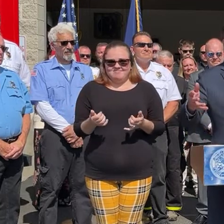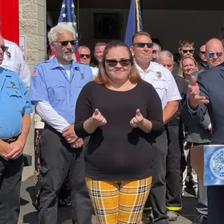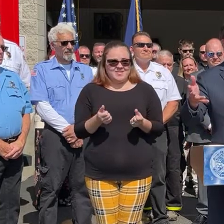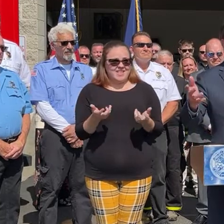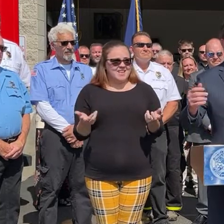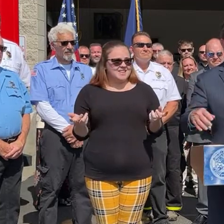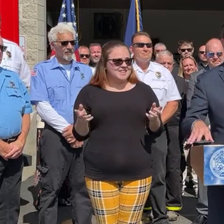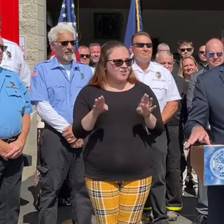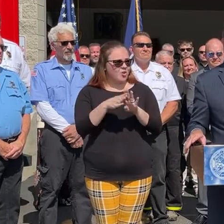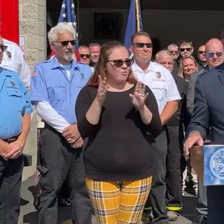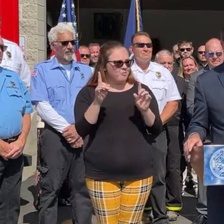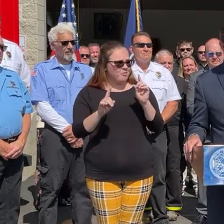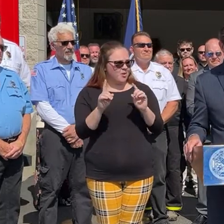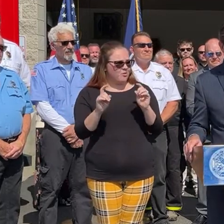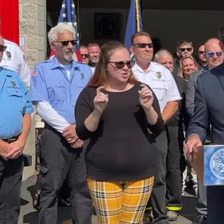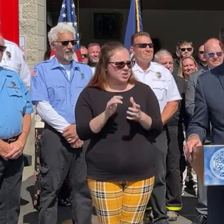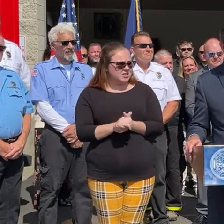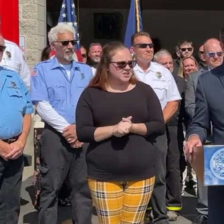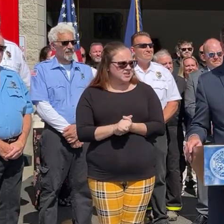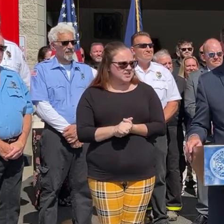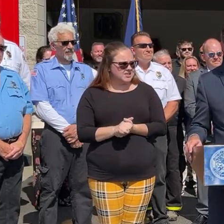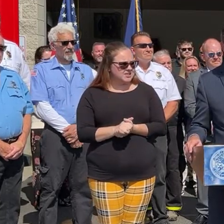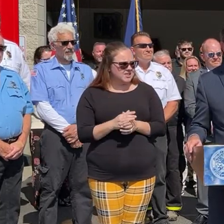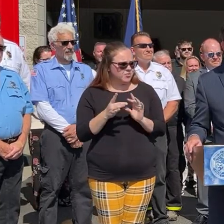I'll open up to any on-topic questions.